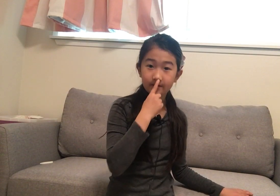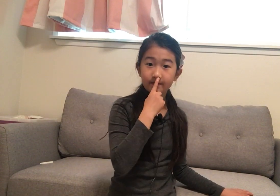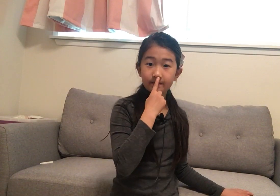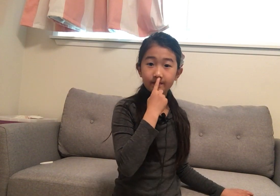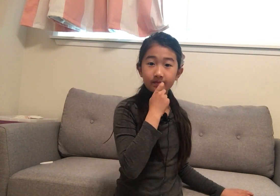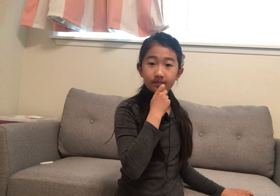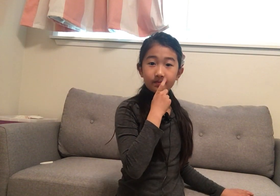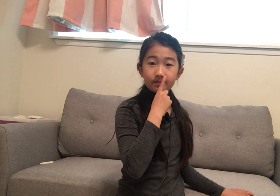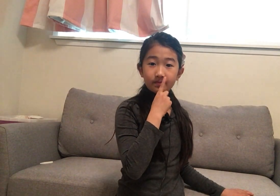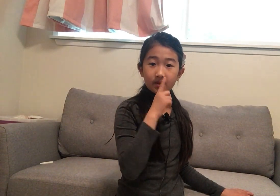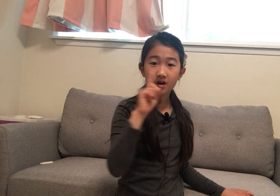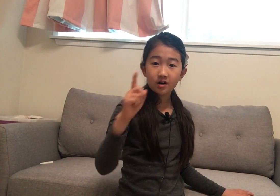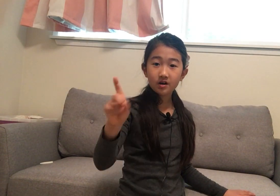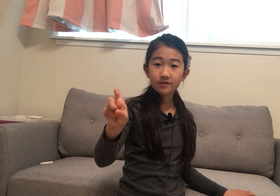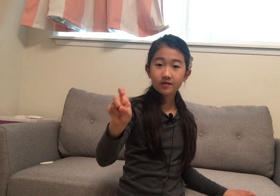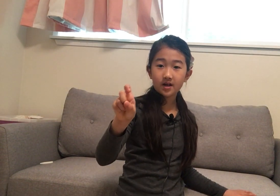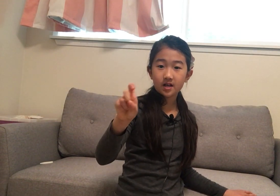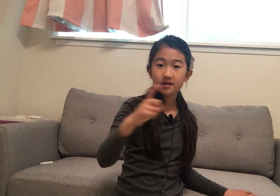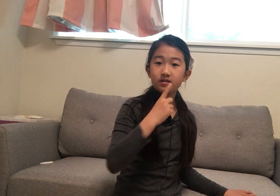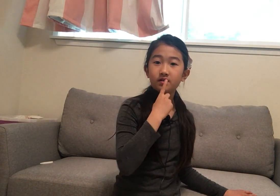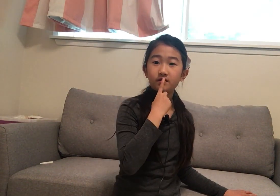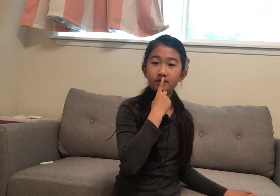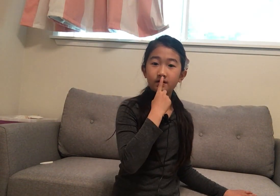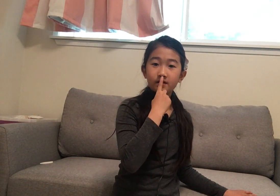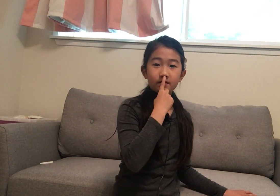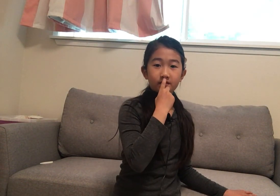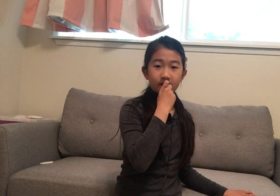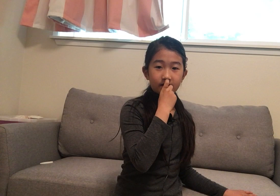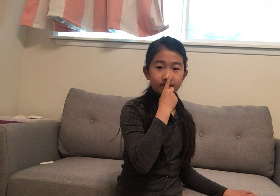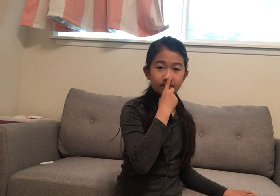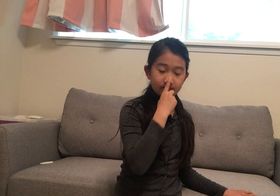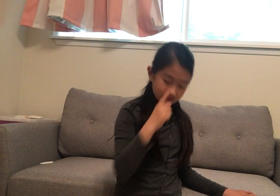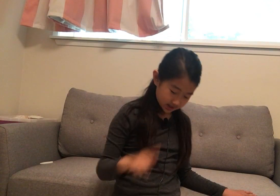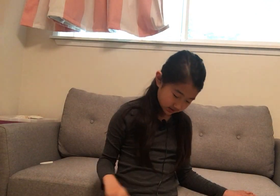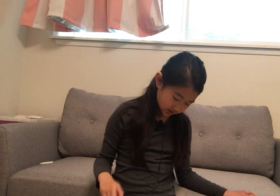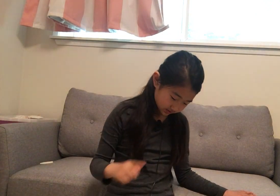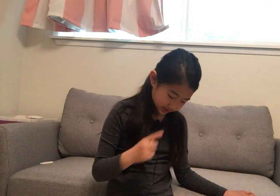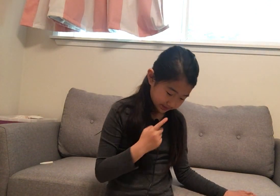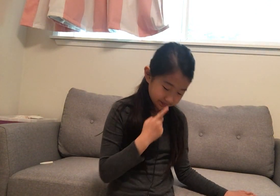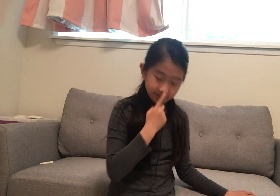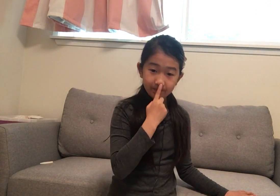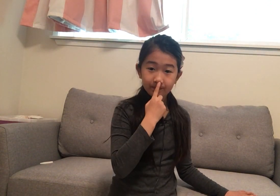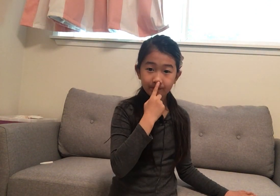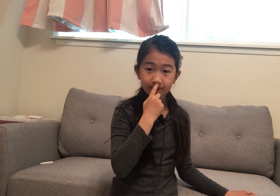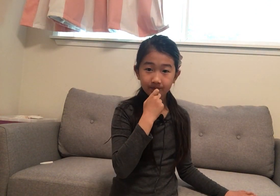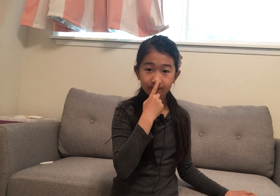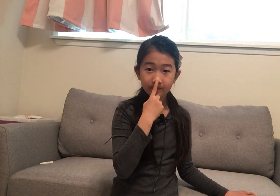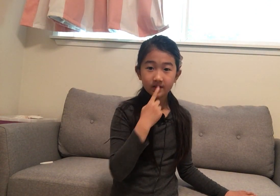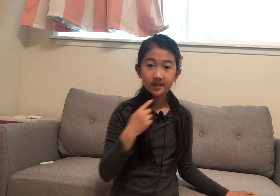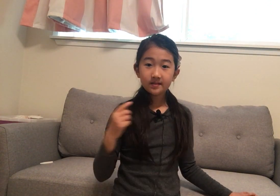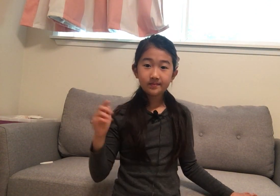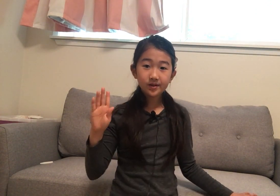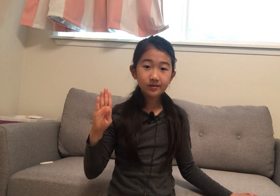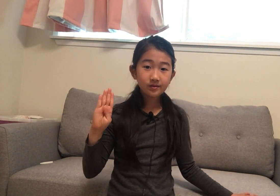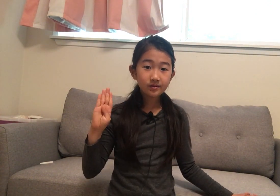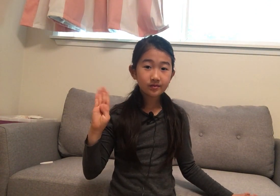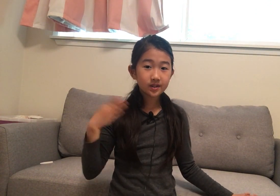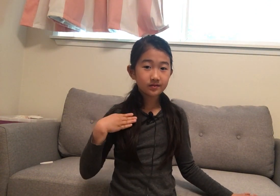r for red so red on your nose blue was